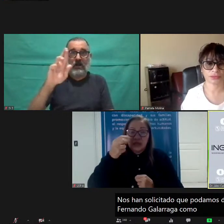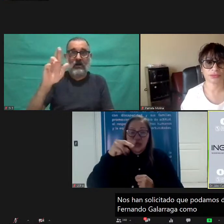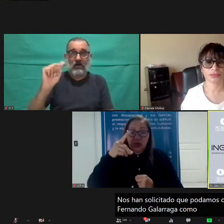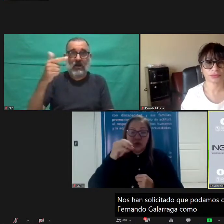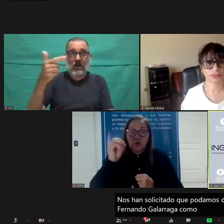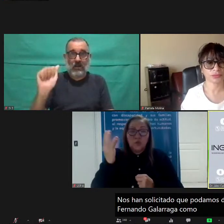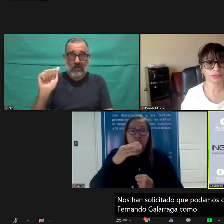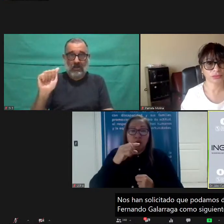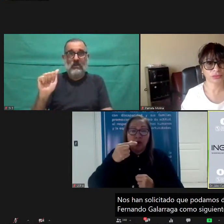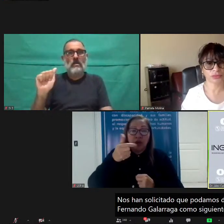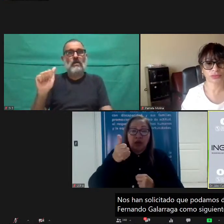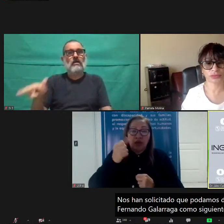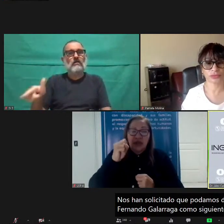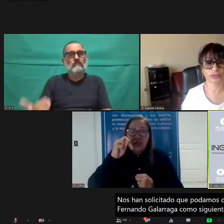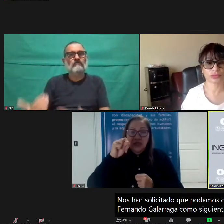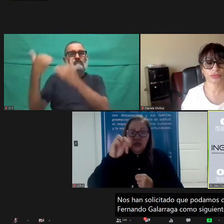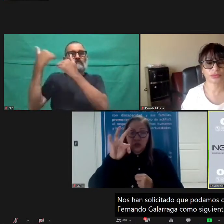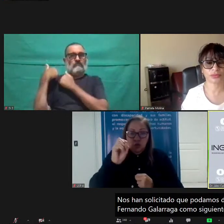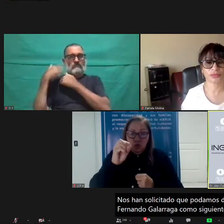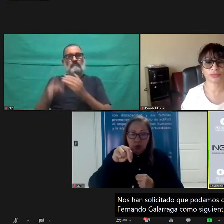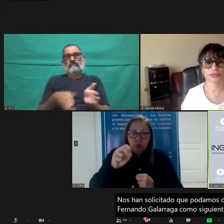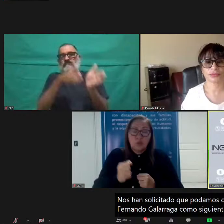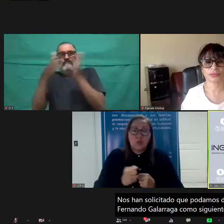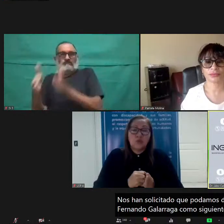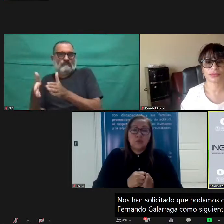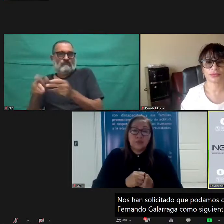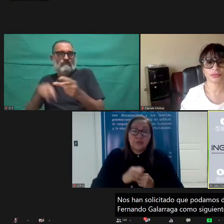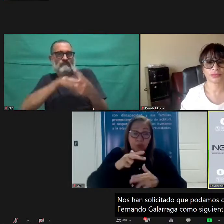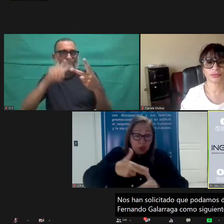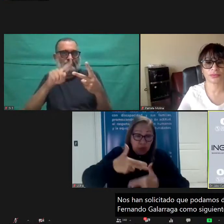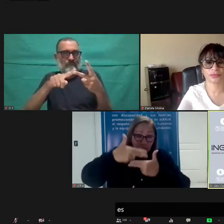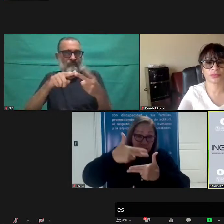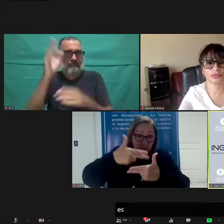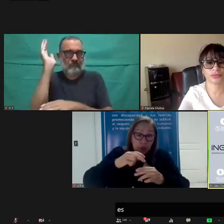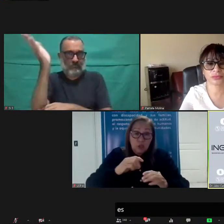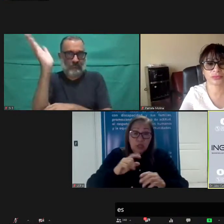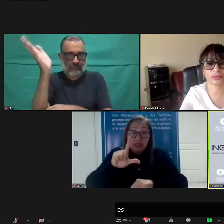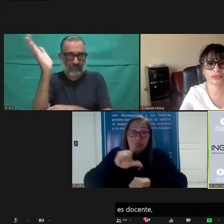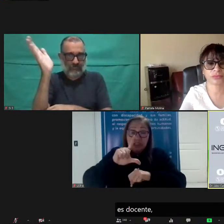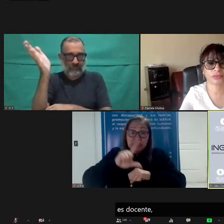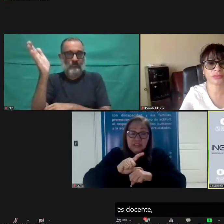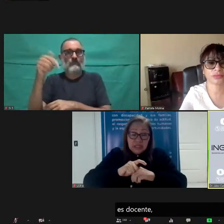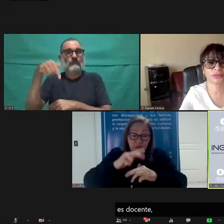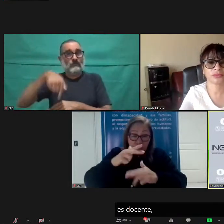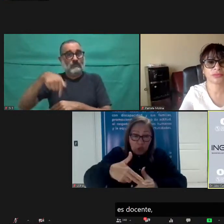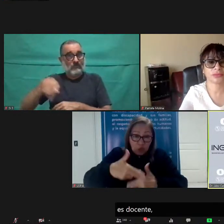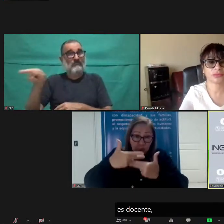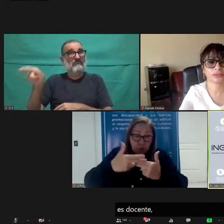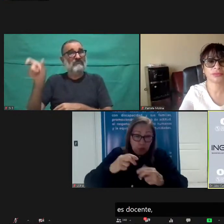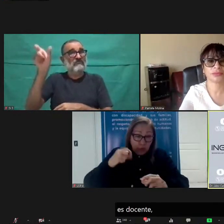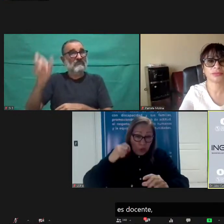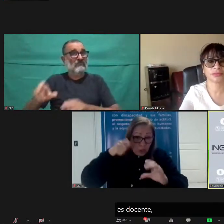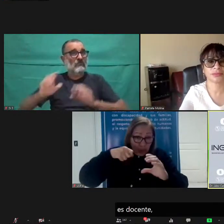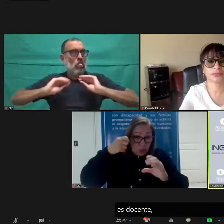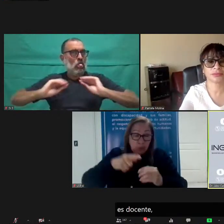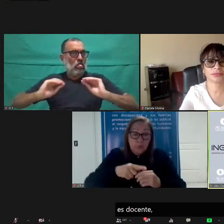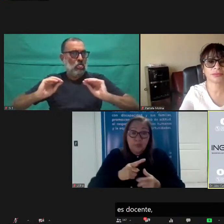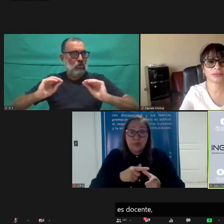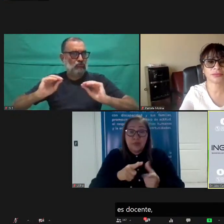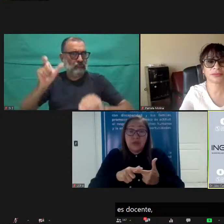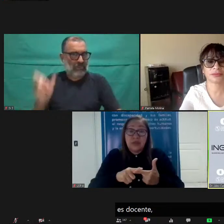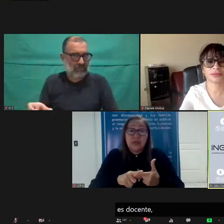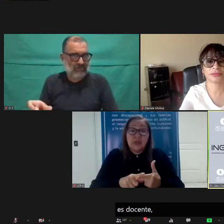gaston is a bachelor in visual communication and